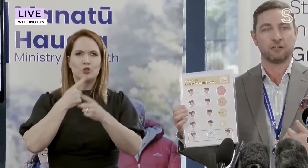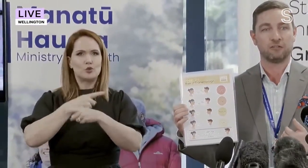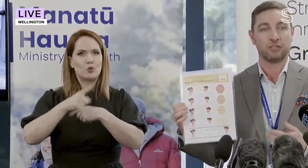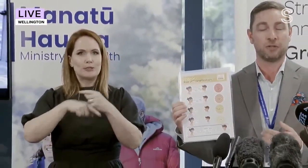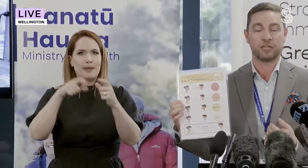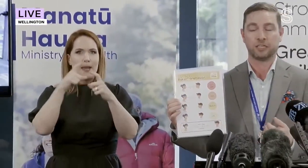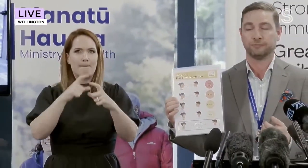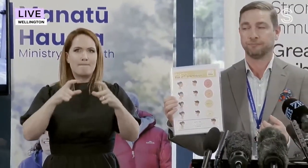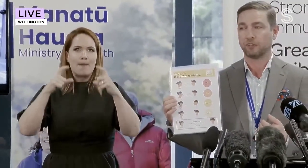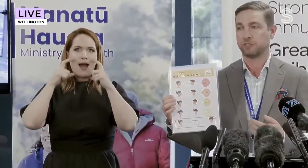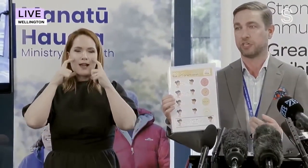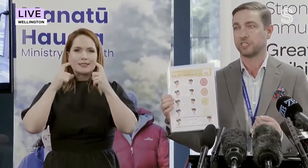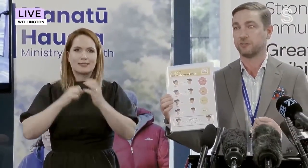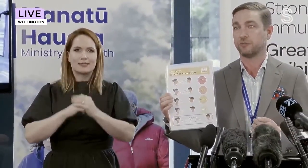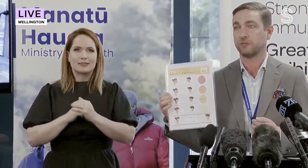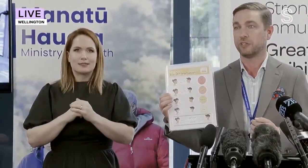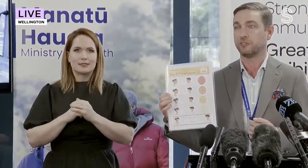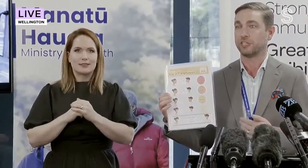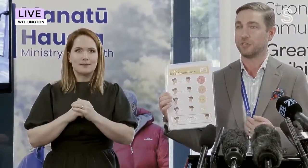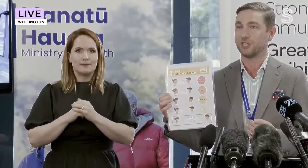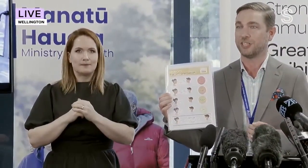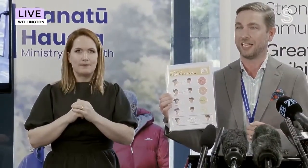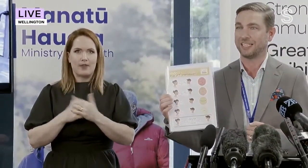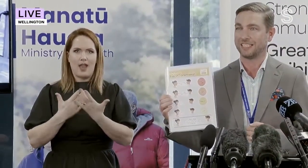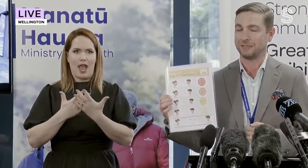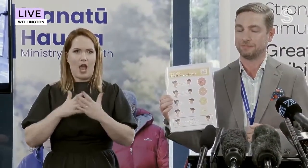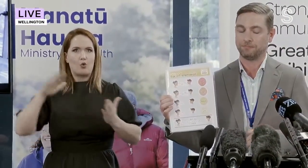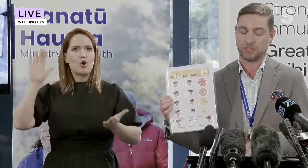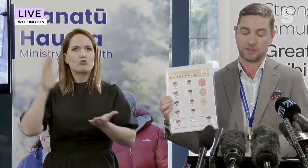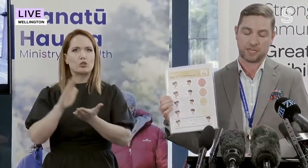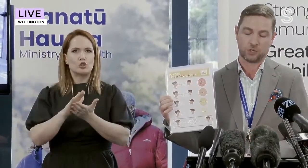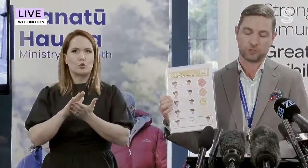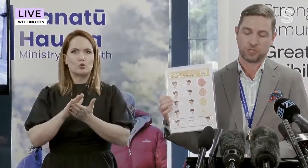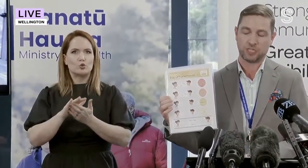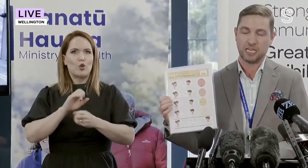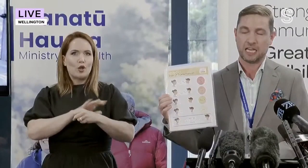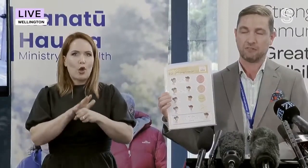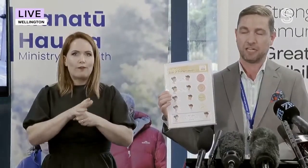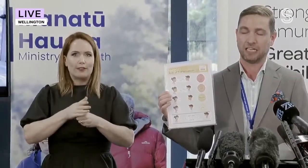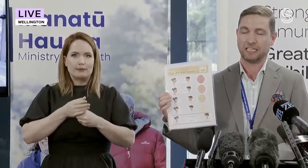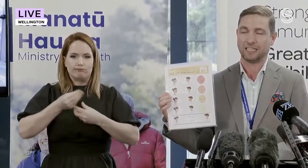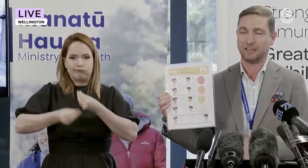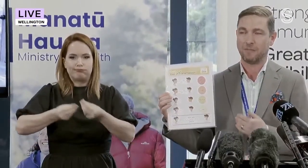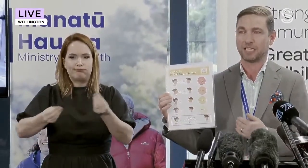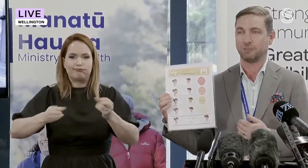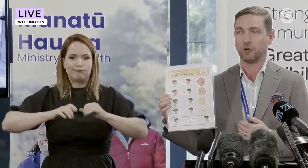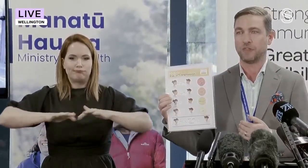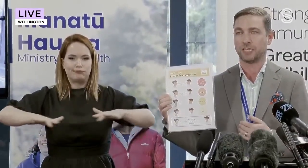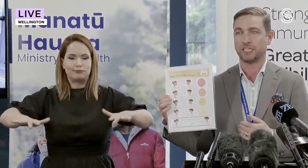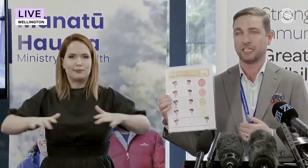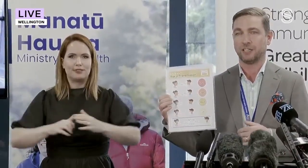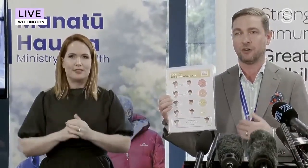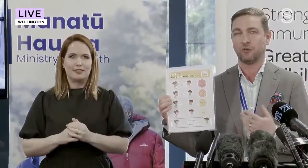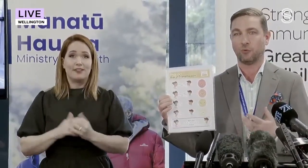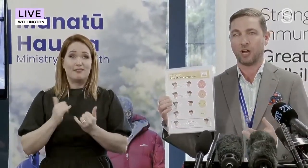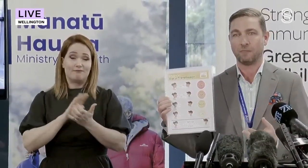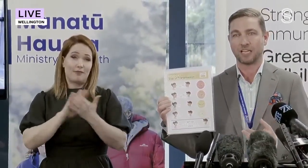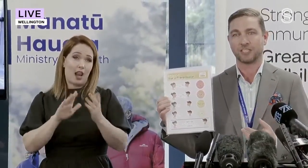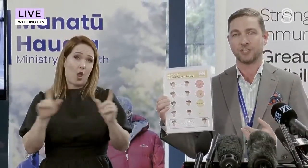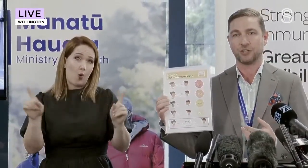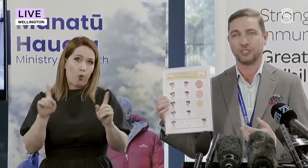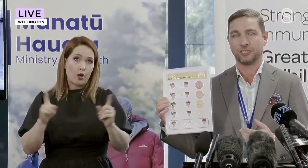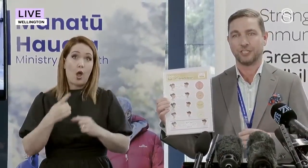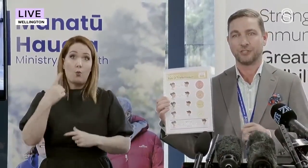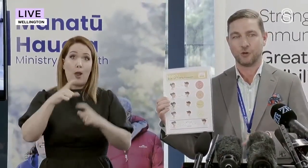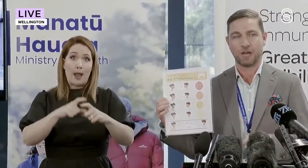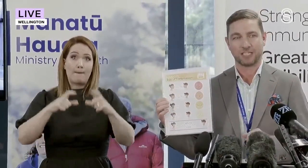and the restrictions of transmission that helps with, and really makes the point that, you know, one mask